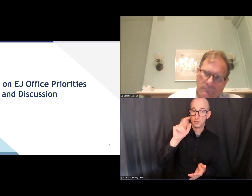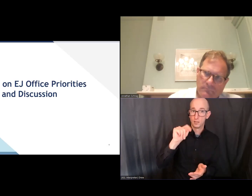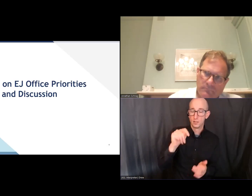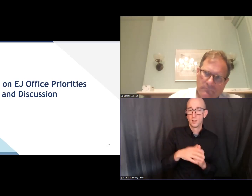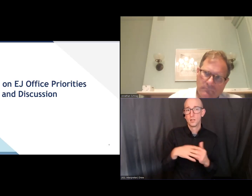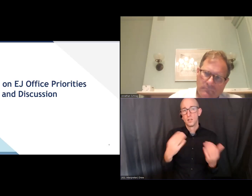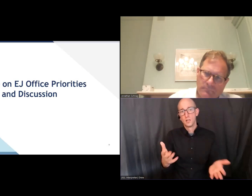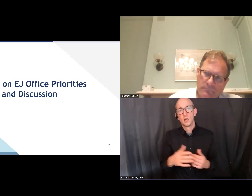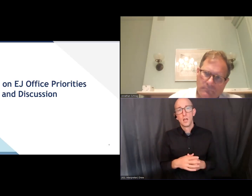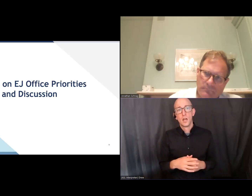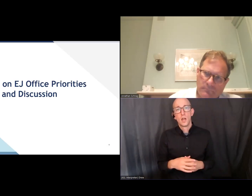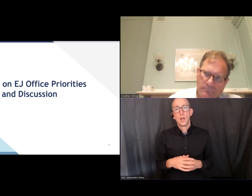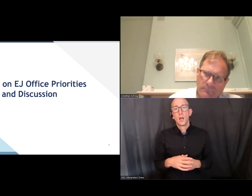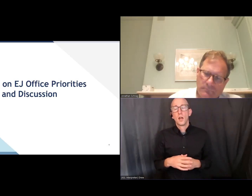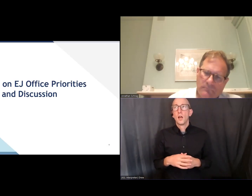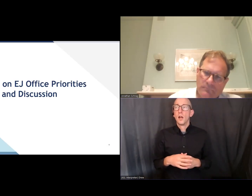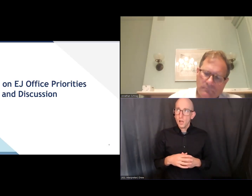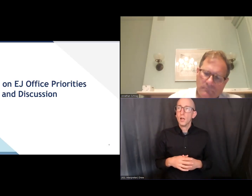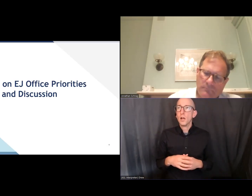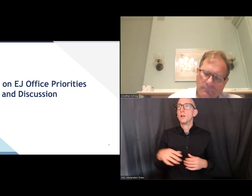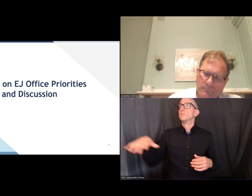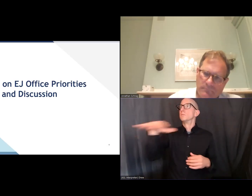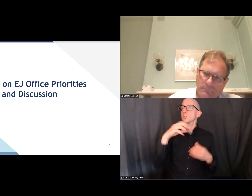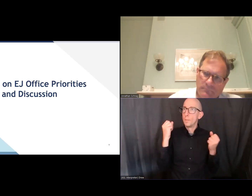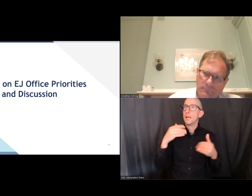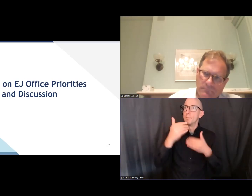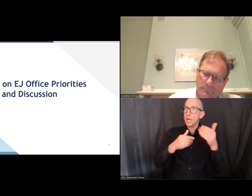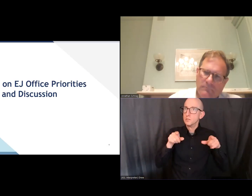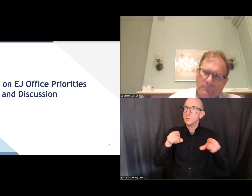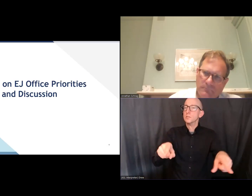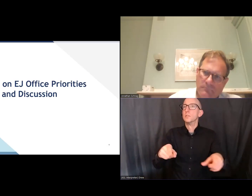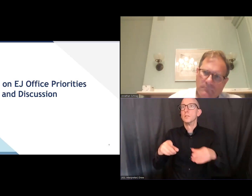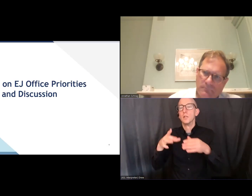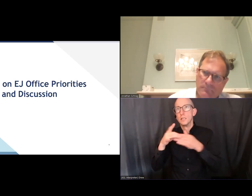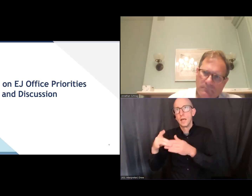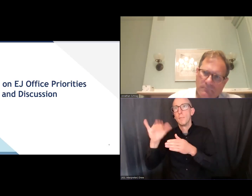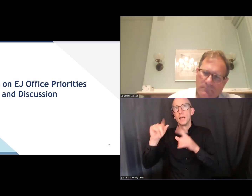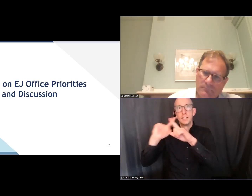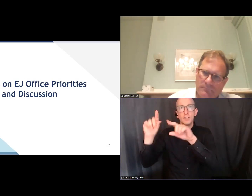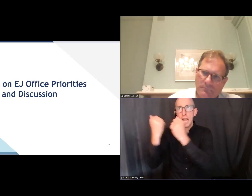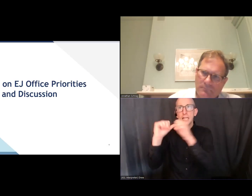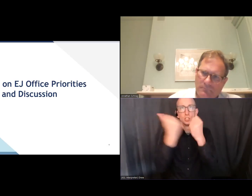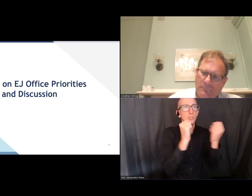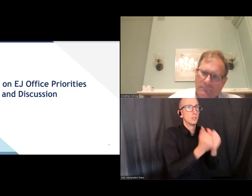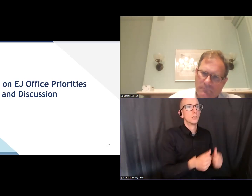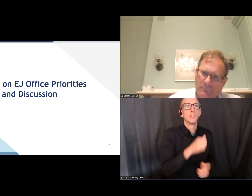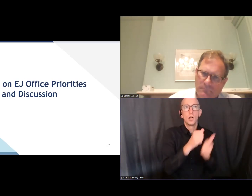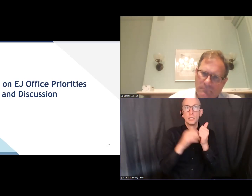there are so many processes that are happening right now that are being led by different agencies within EEA and then